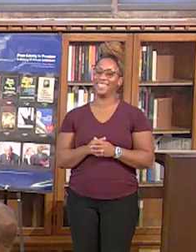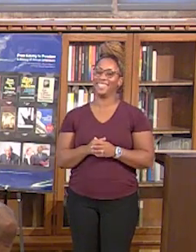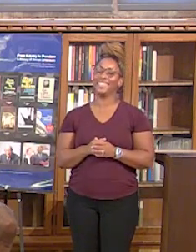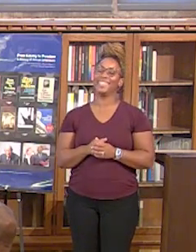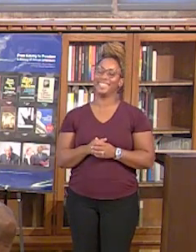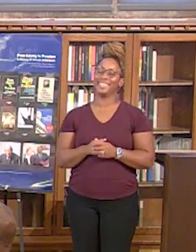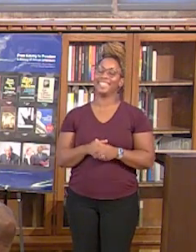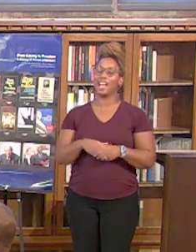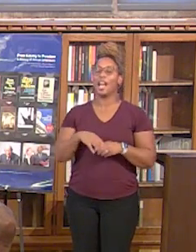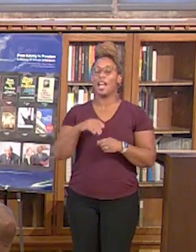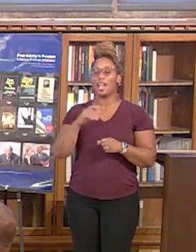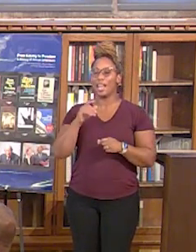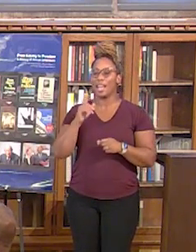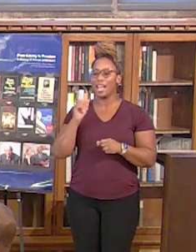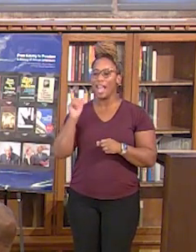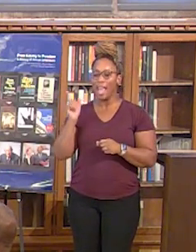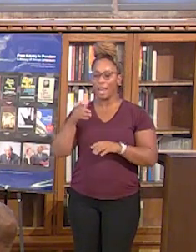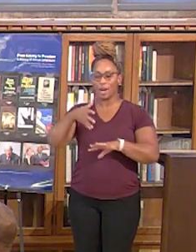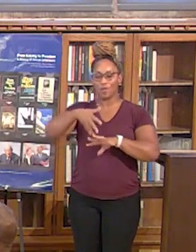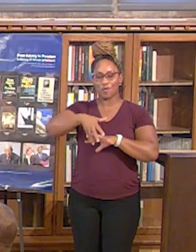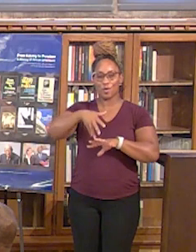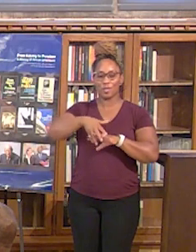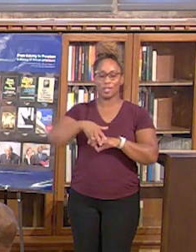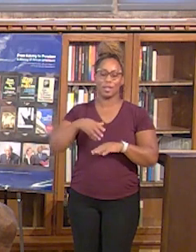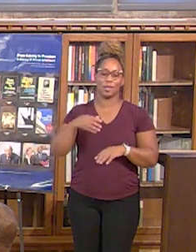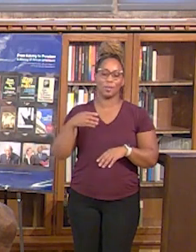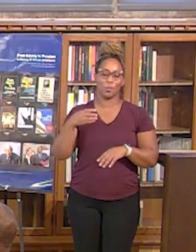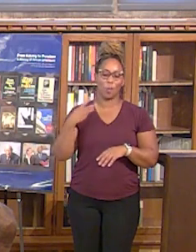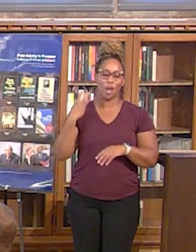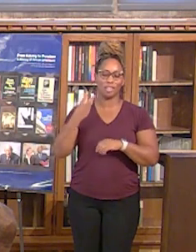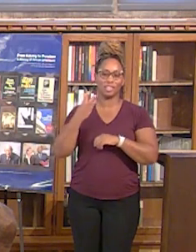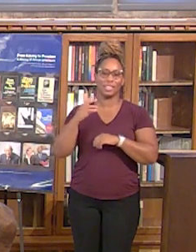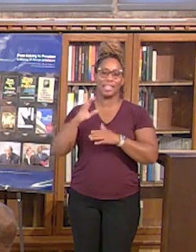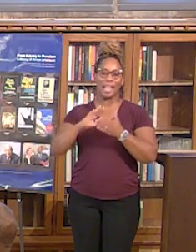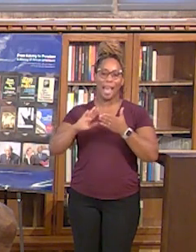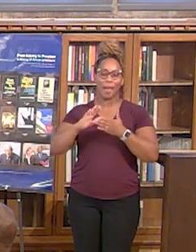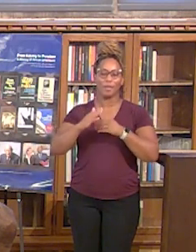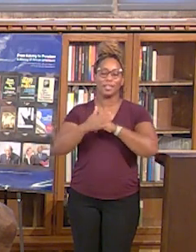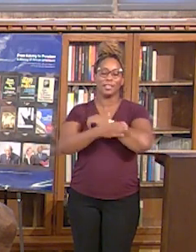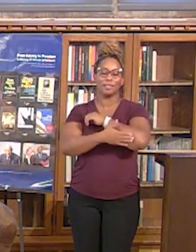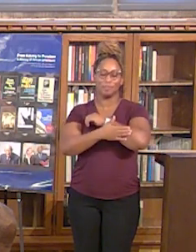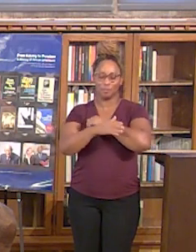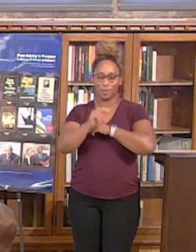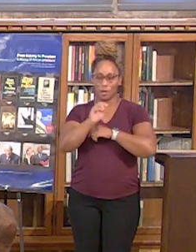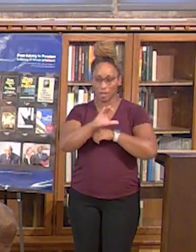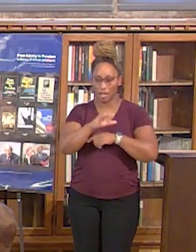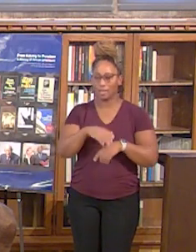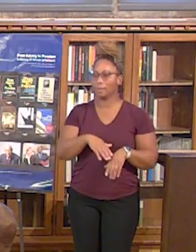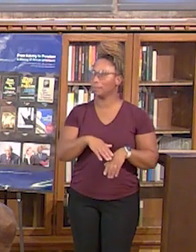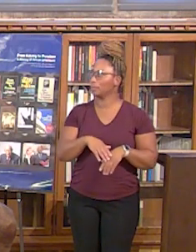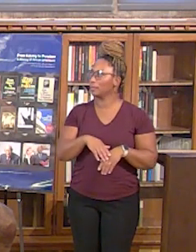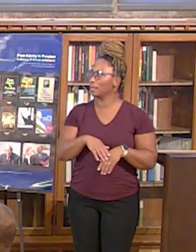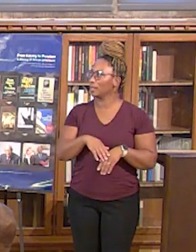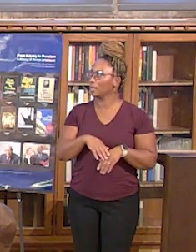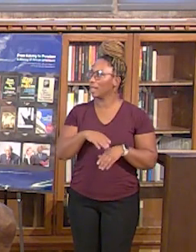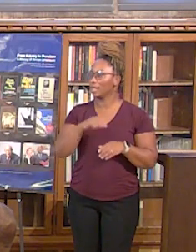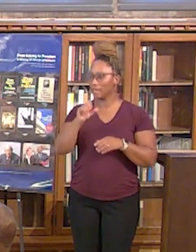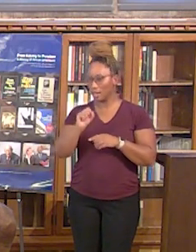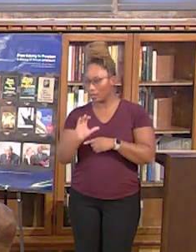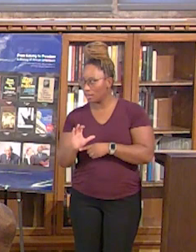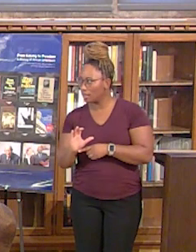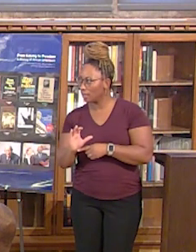York with roots in Washington County North Carolina Charleston and Boer uh South